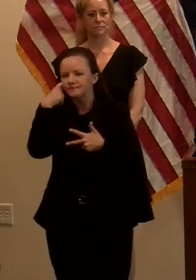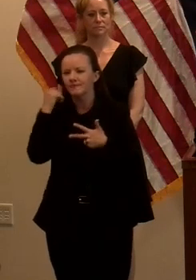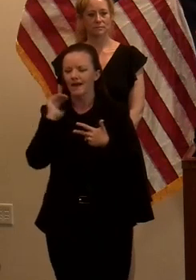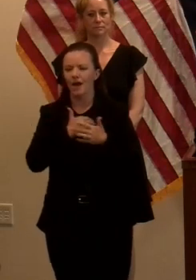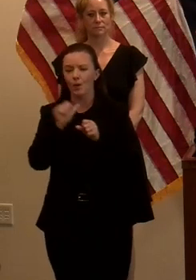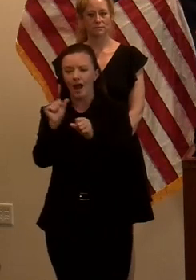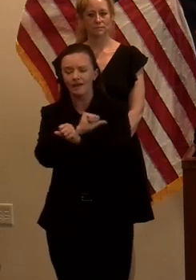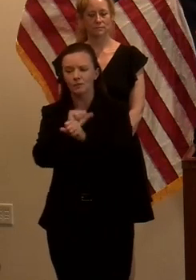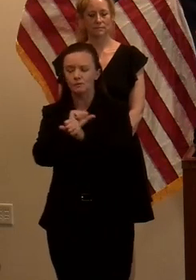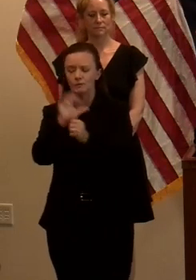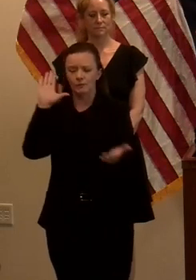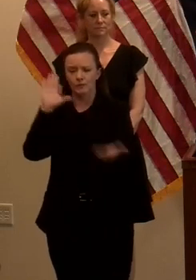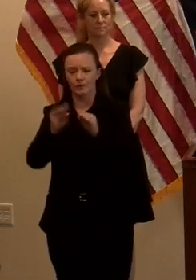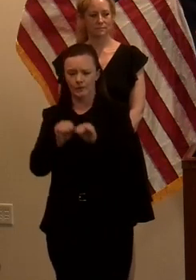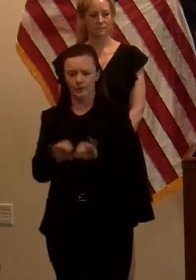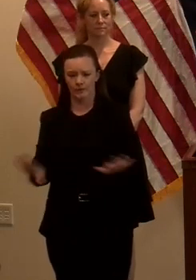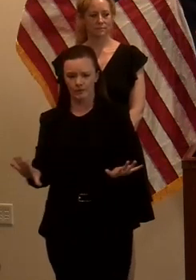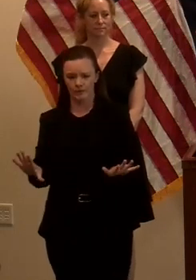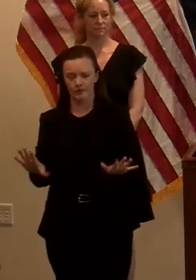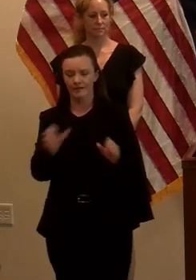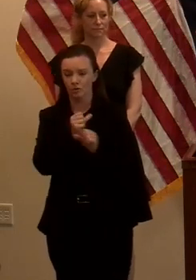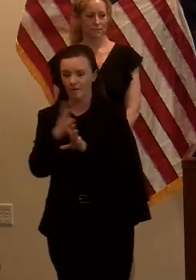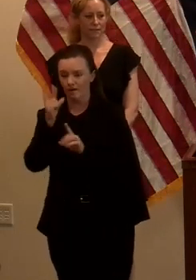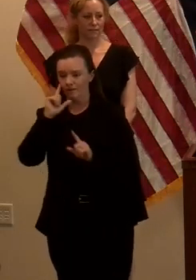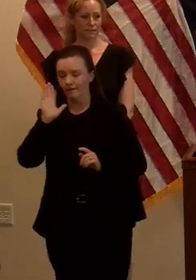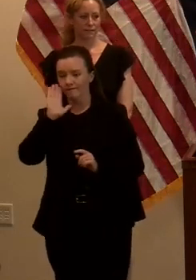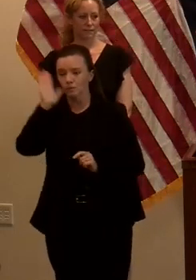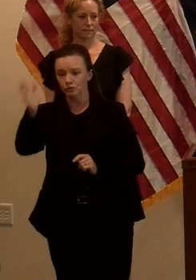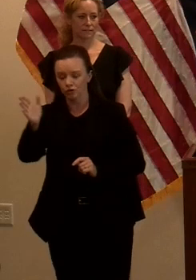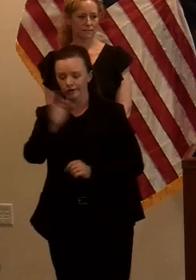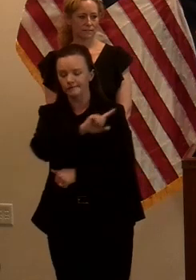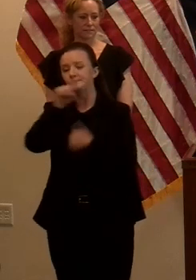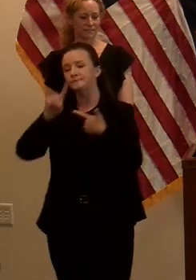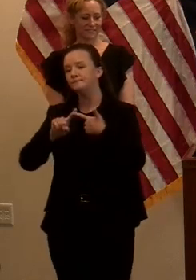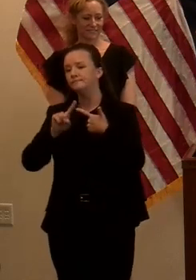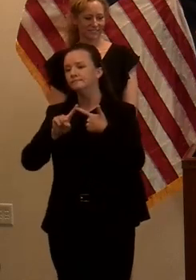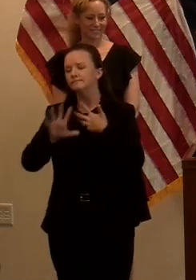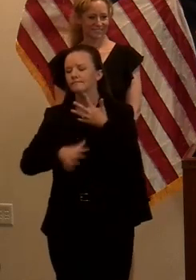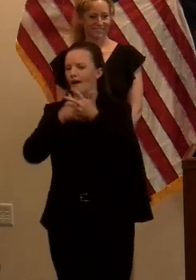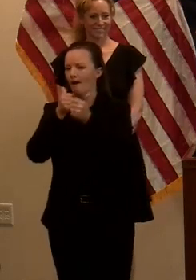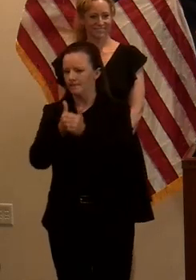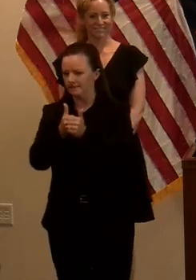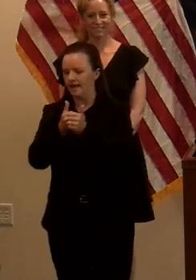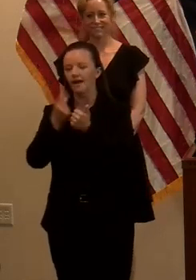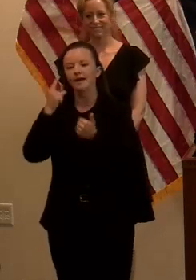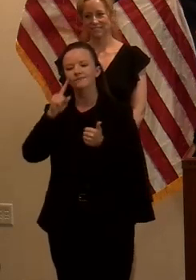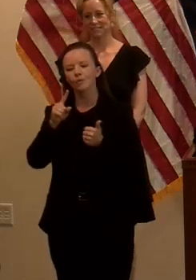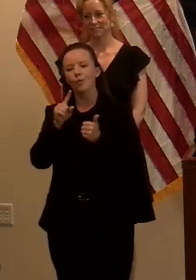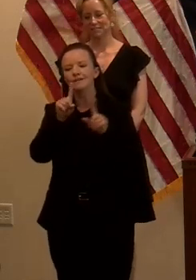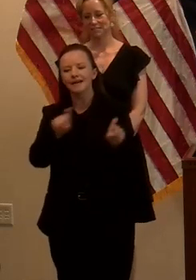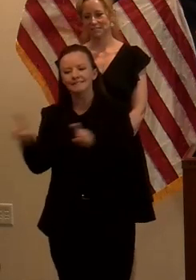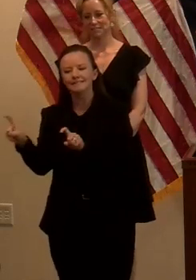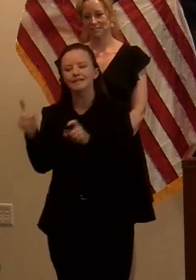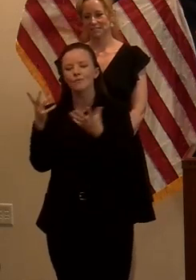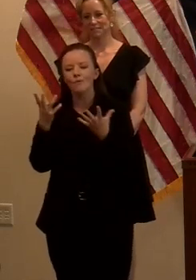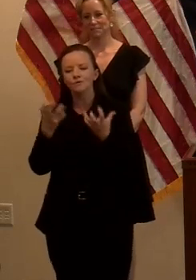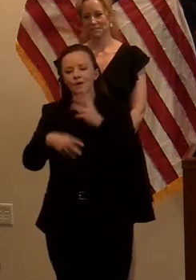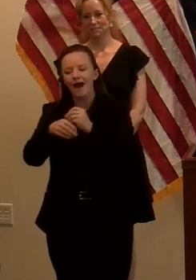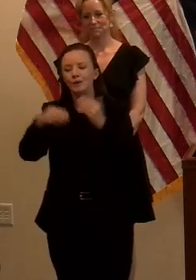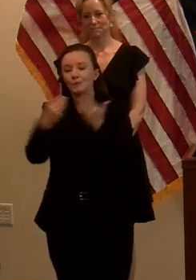of COVID-19 and prepare for the future. An update on efforts to ramp up new forms of testing in